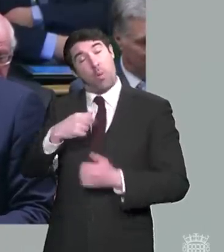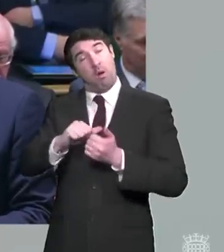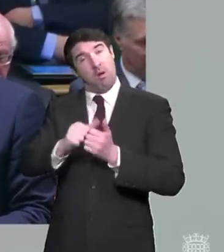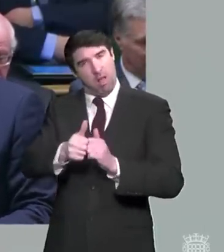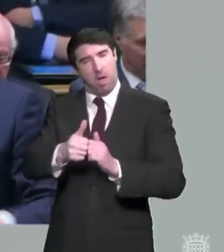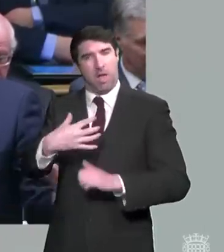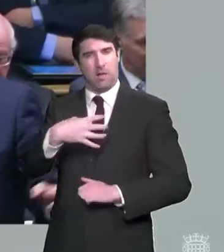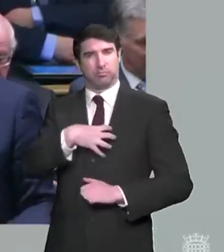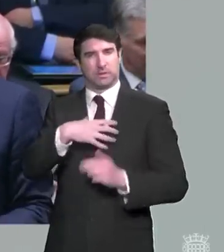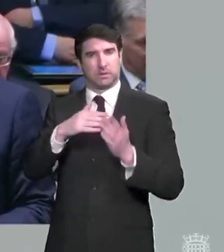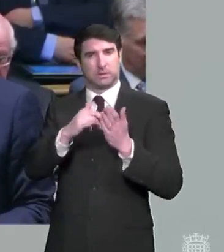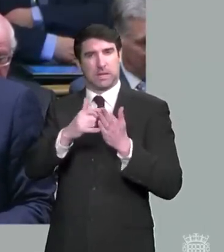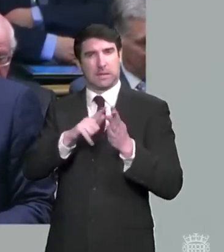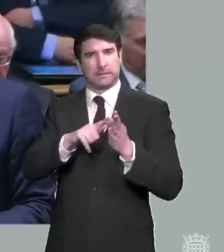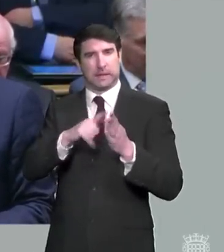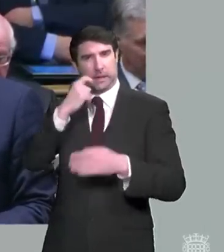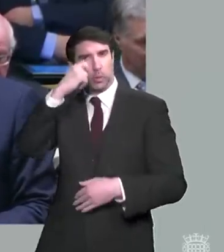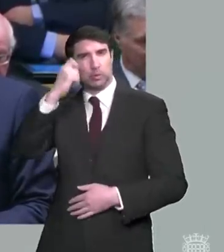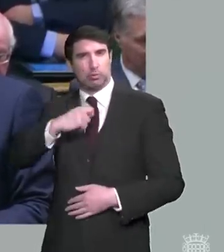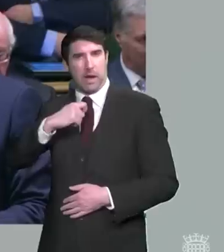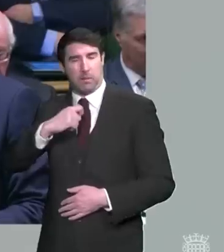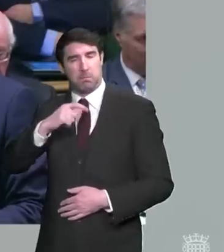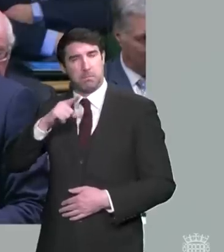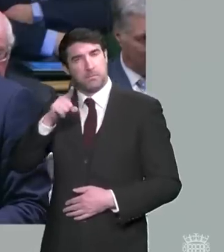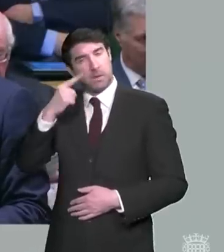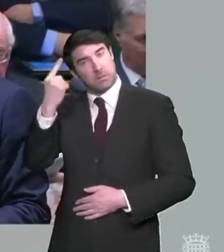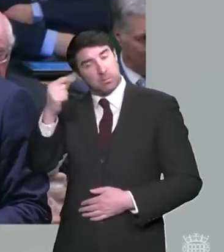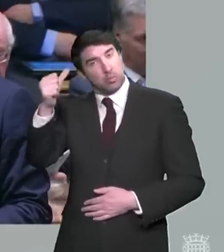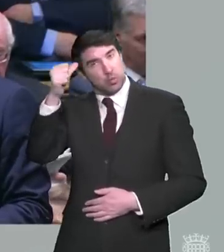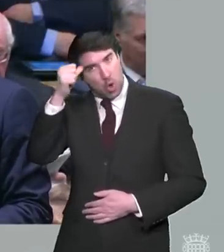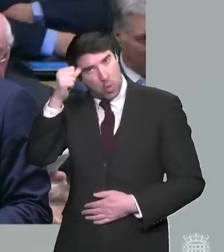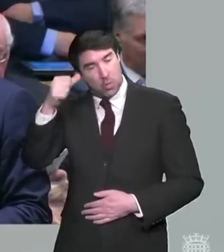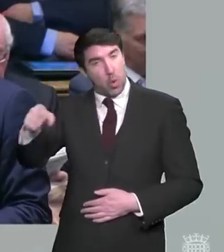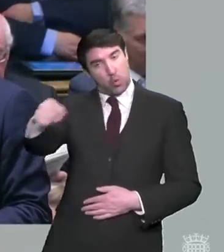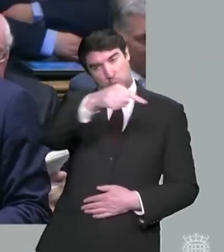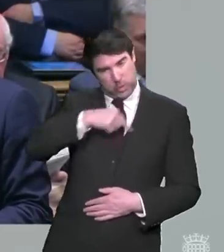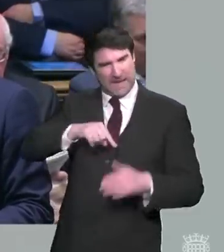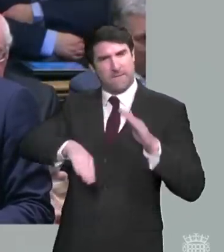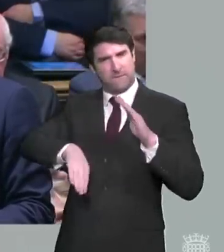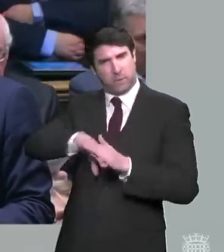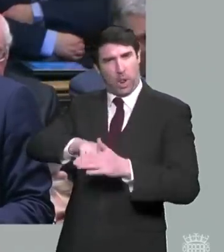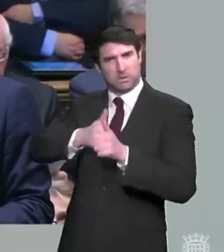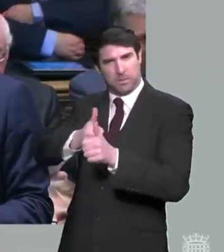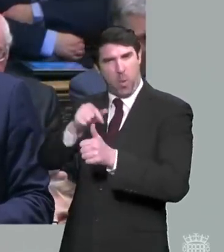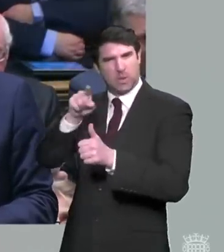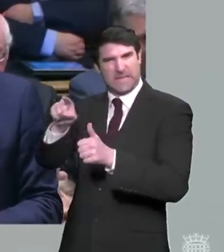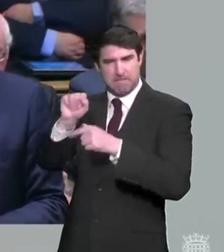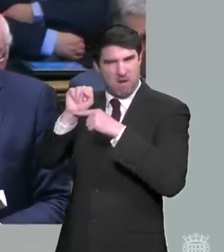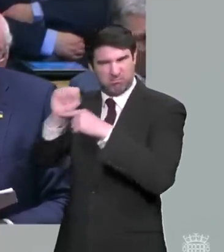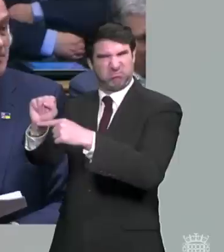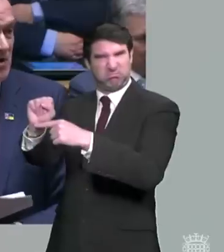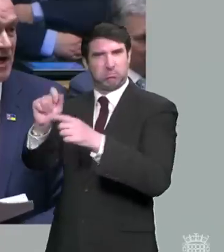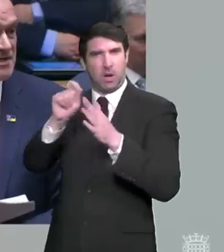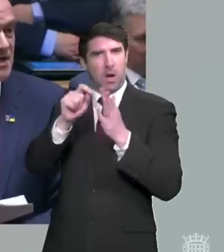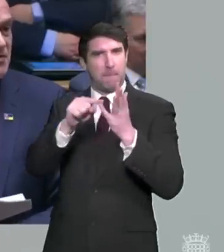this House has total support for Ukraine's resistance to Vladimir Putin's illegal invasion, and it is a source